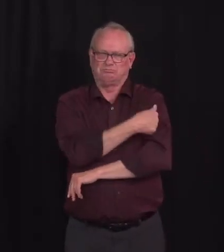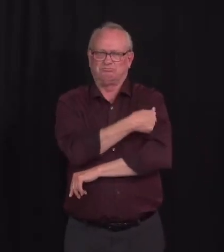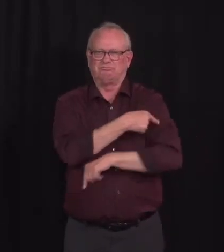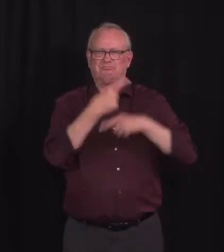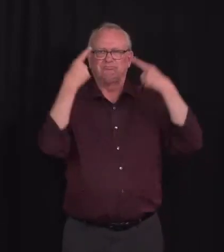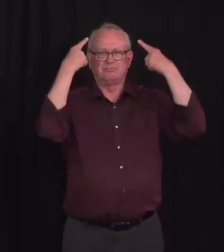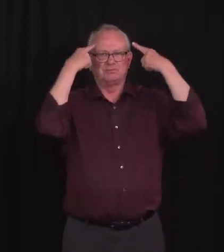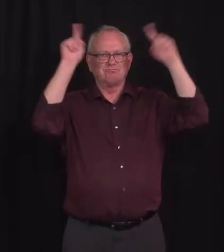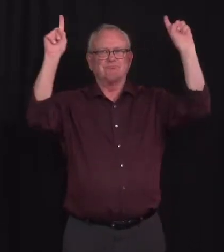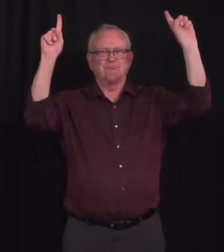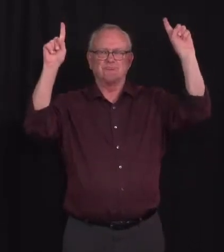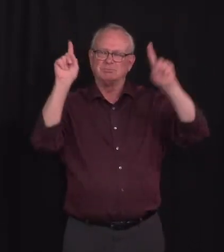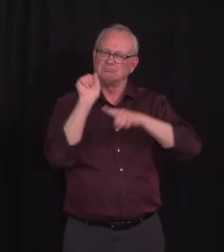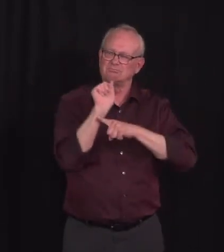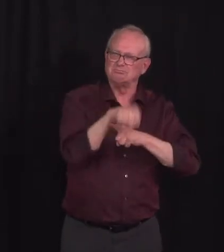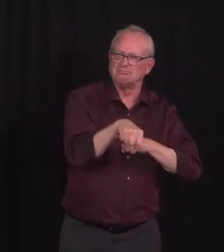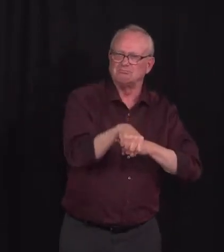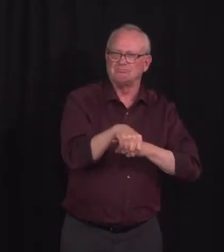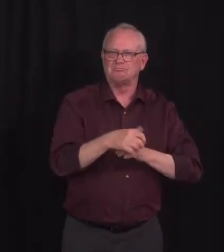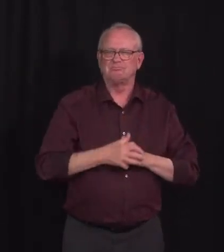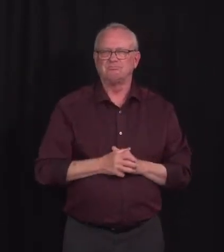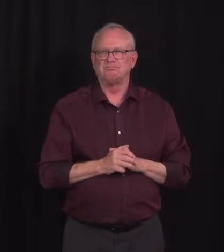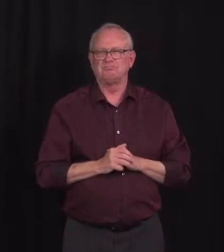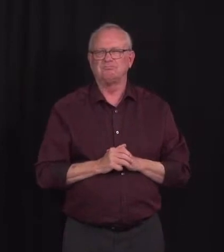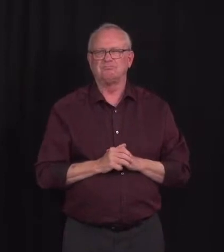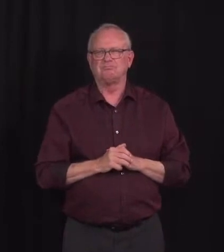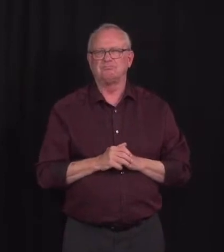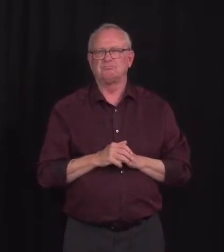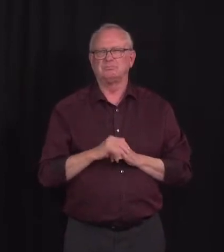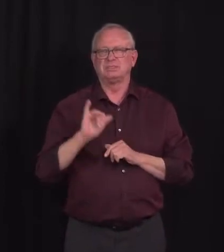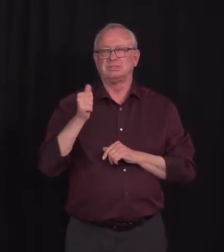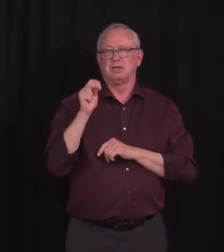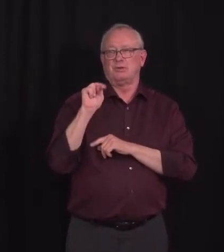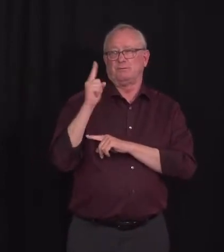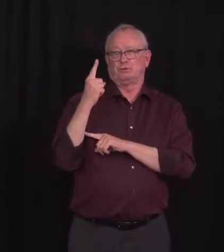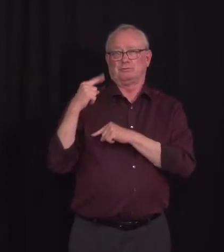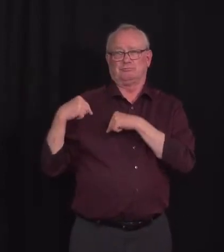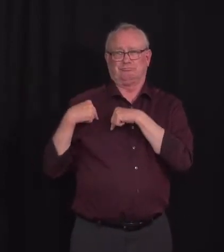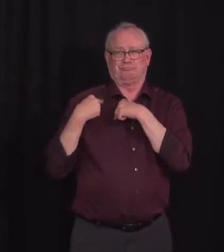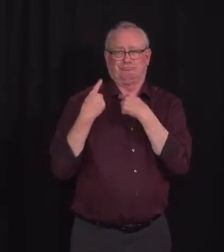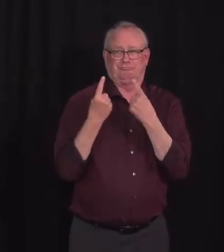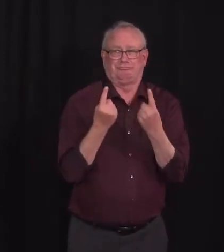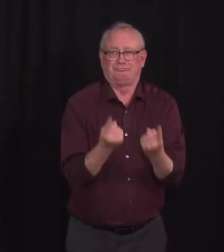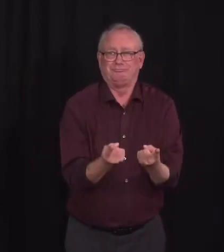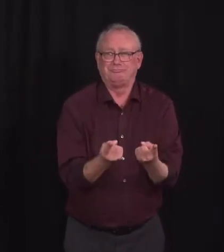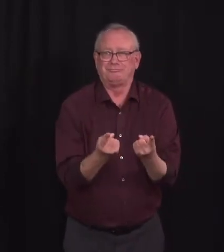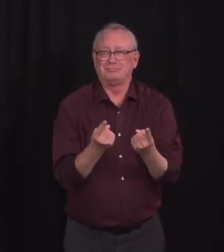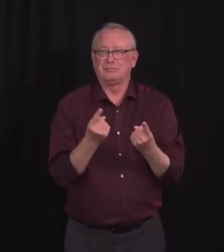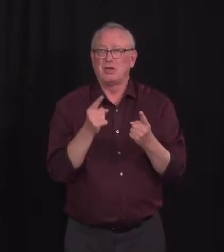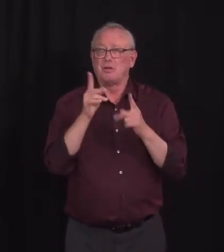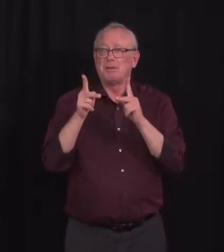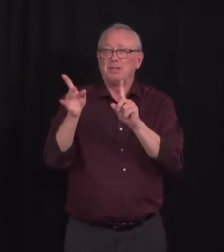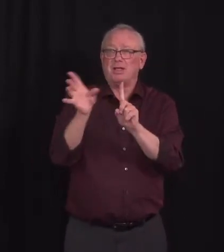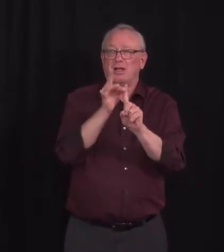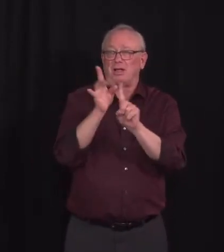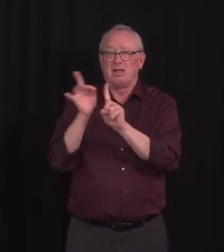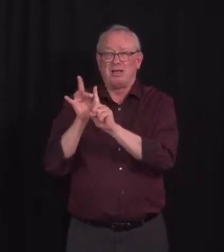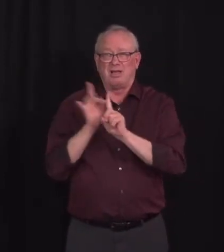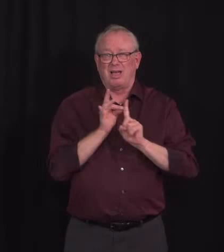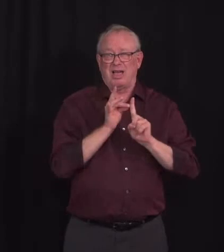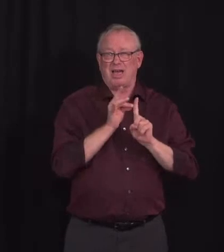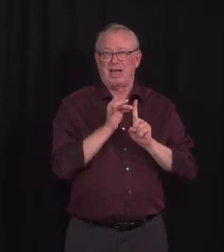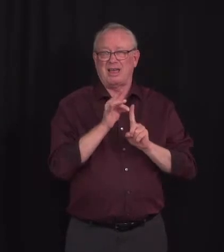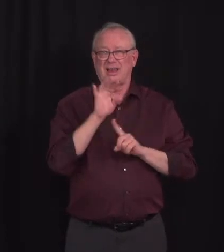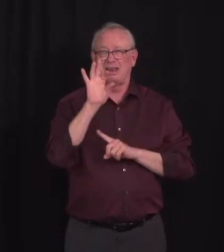Let's start with cases. Since January 1st, 96% of all confirmed COVID-19 cases